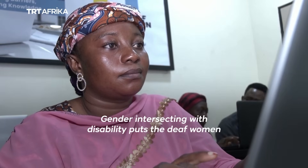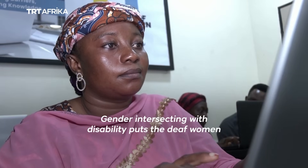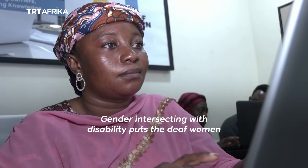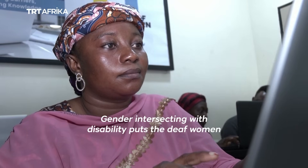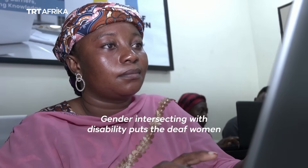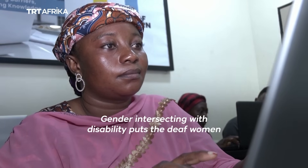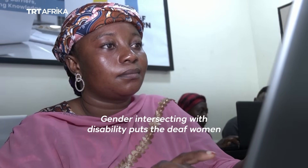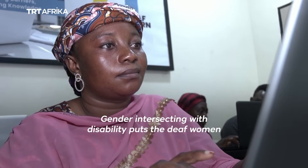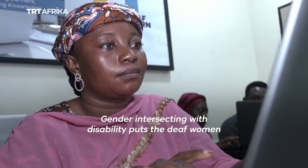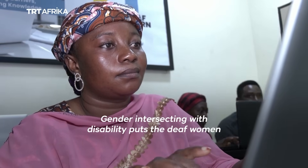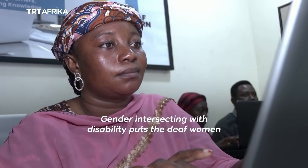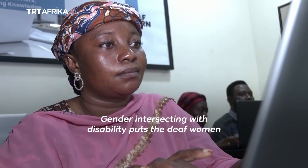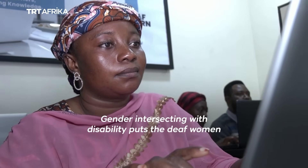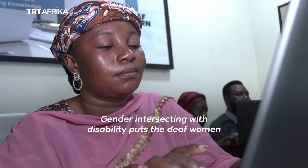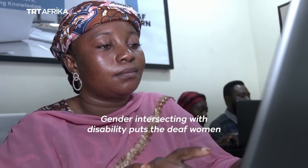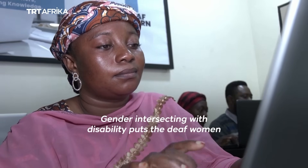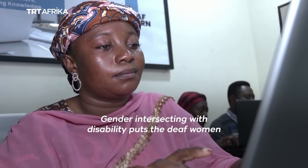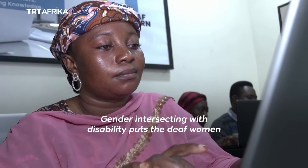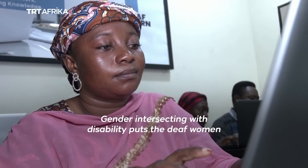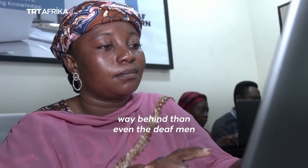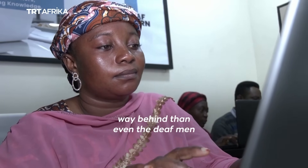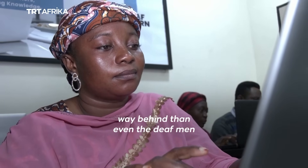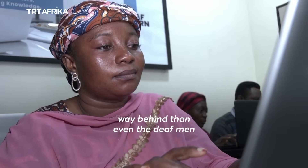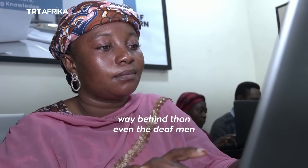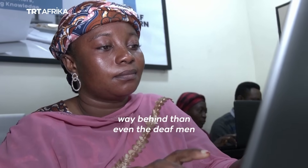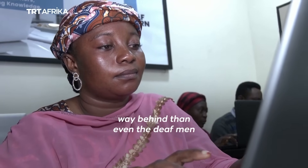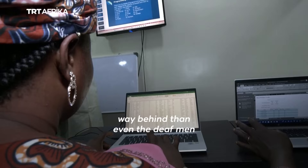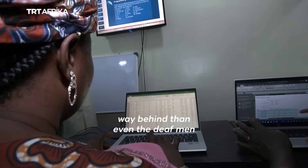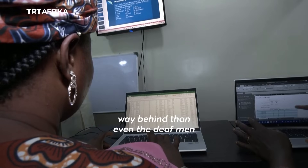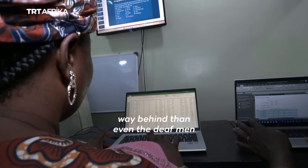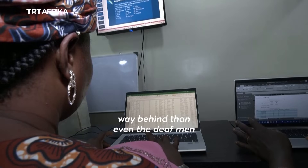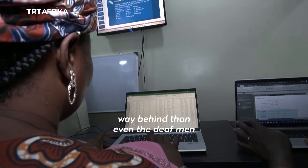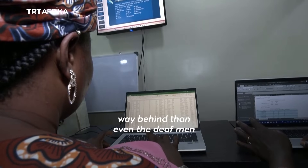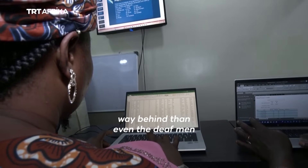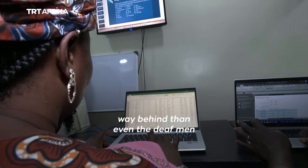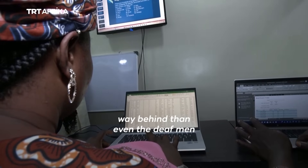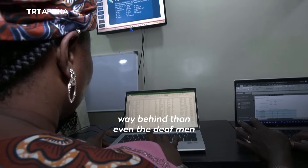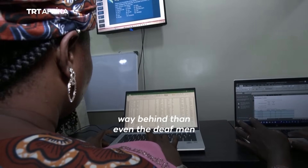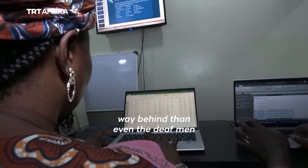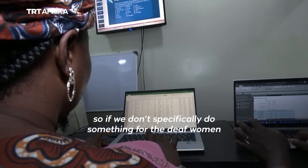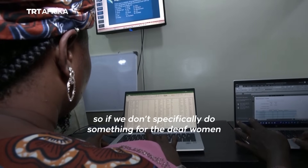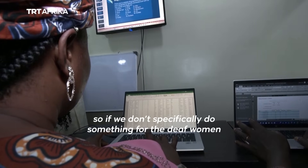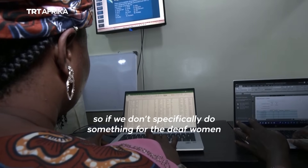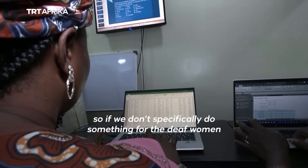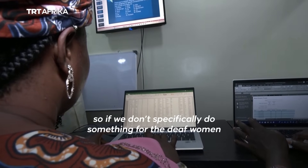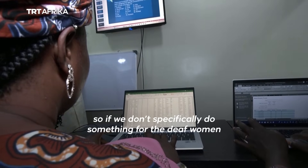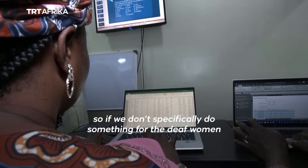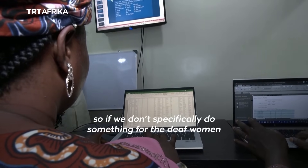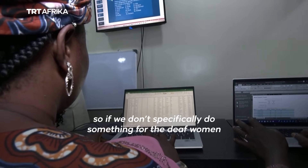intersecting with disability puts the deaf women way behind than even the deaf men. So if we don't specifically